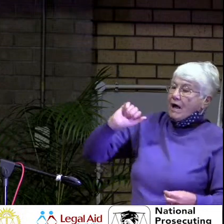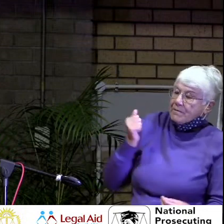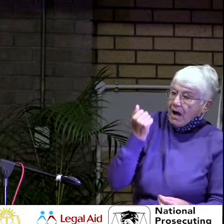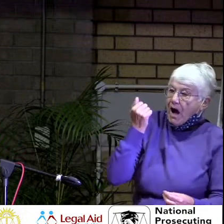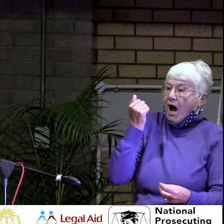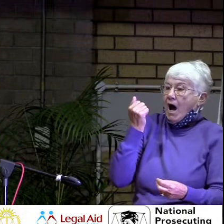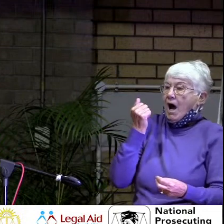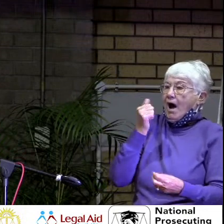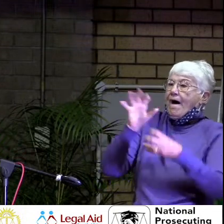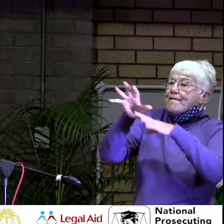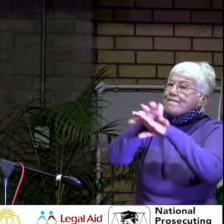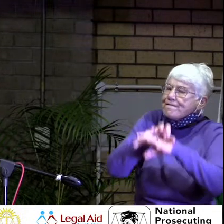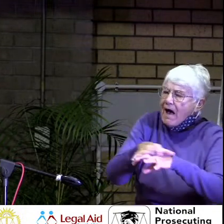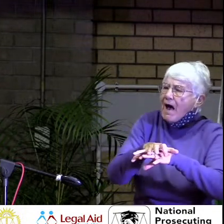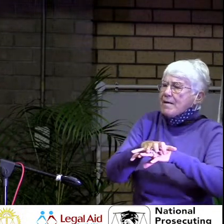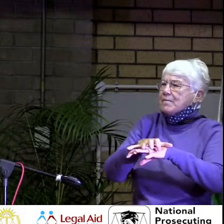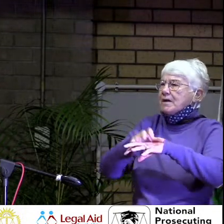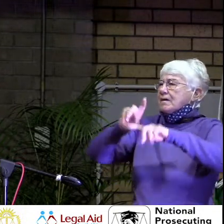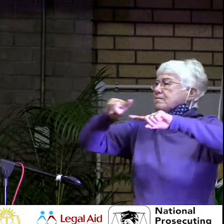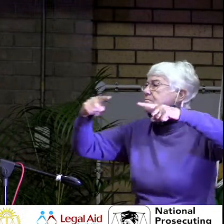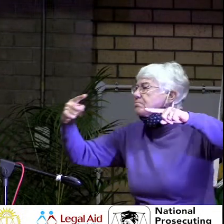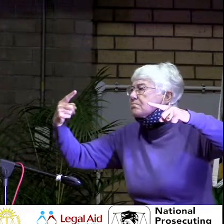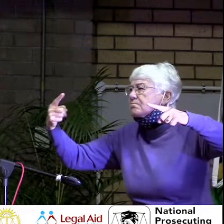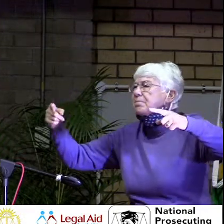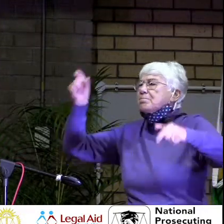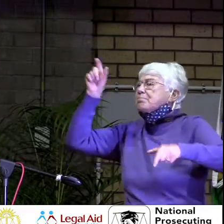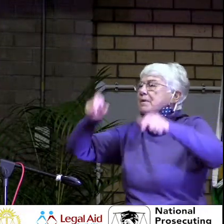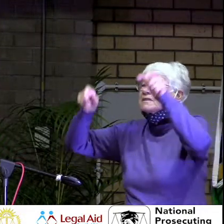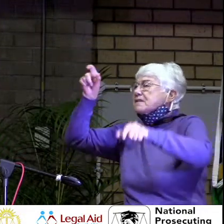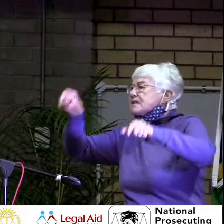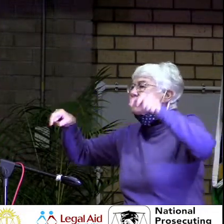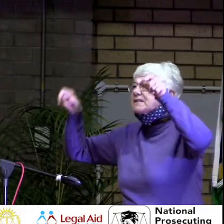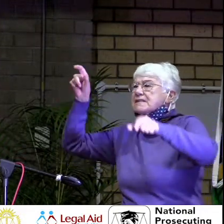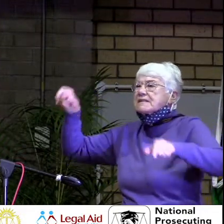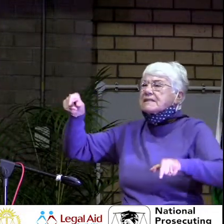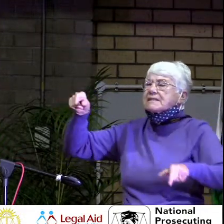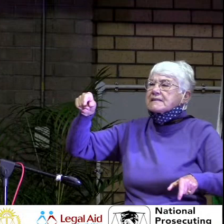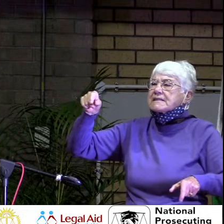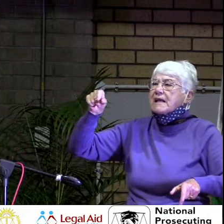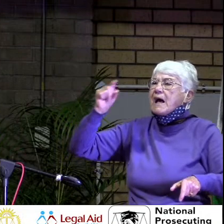nephews, our male colleagues. It's